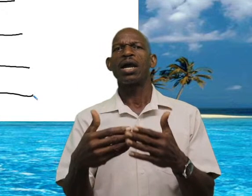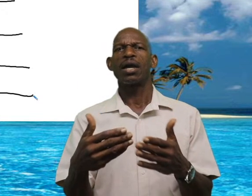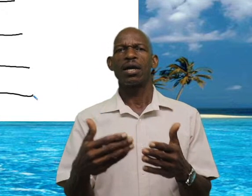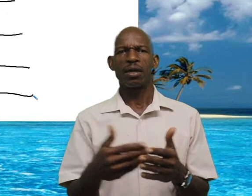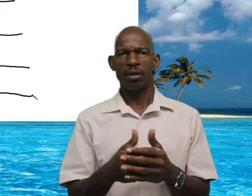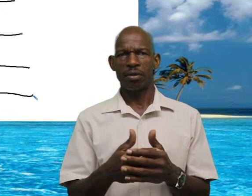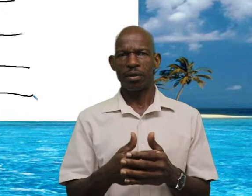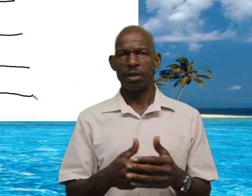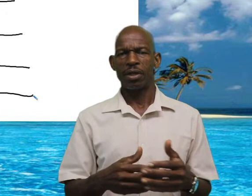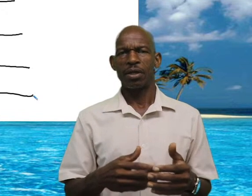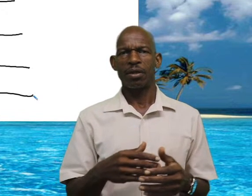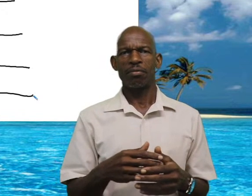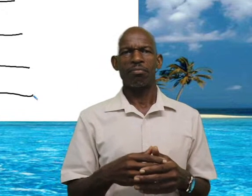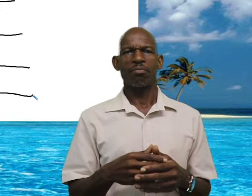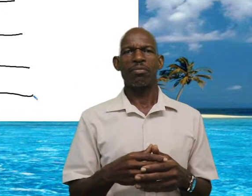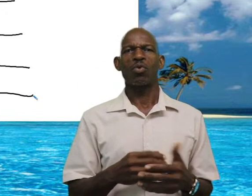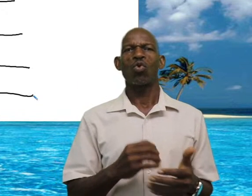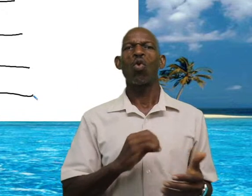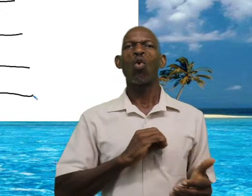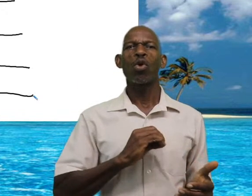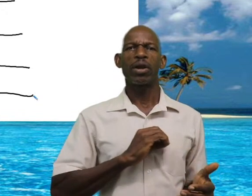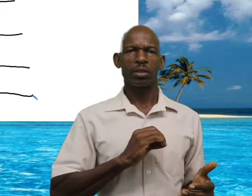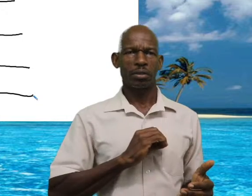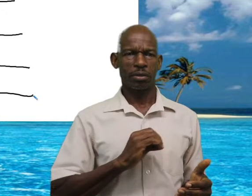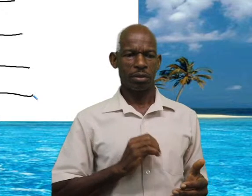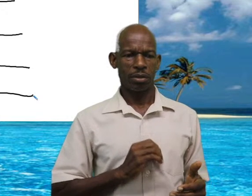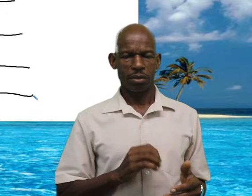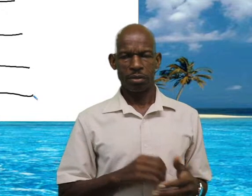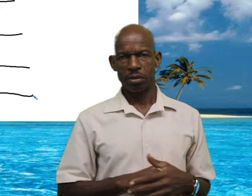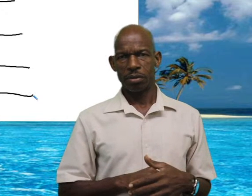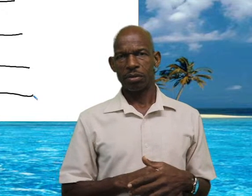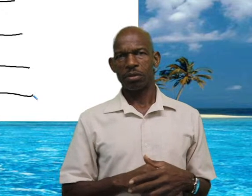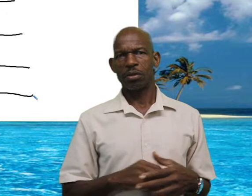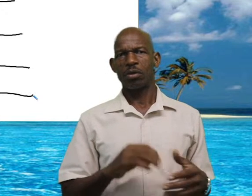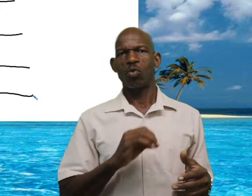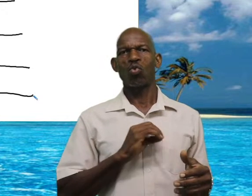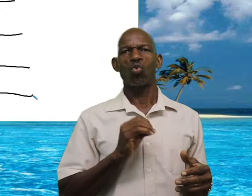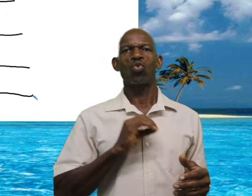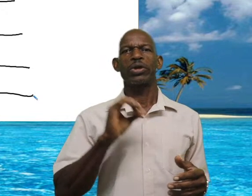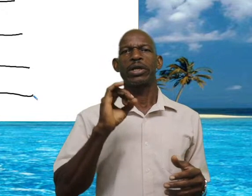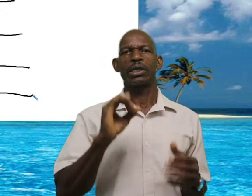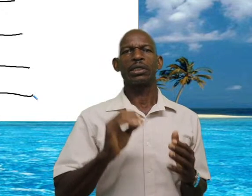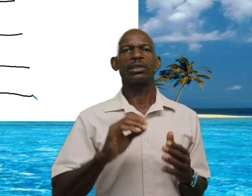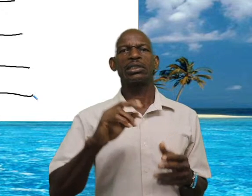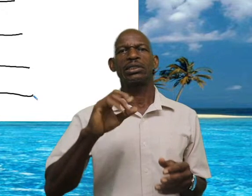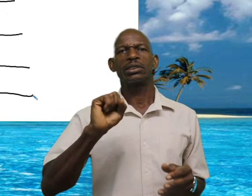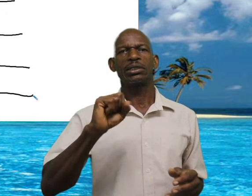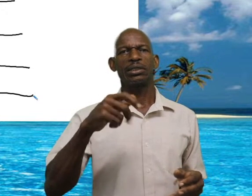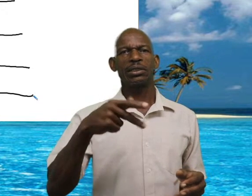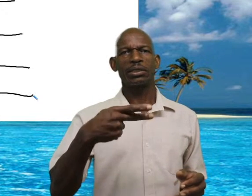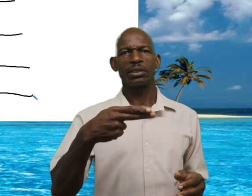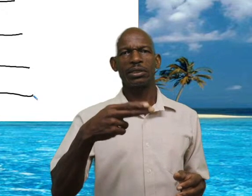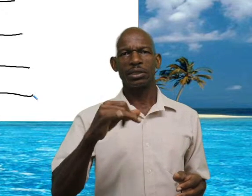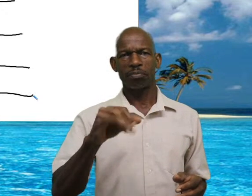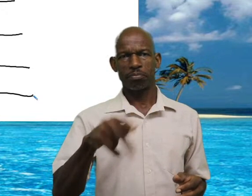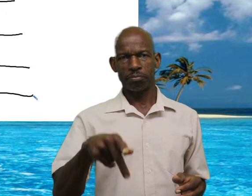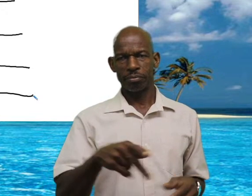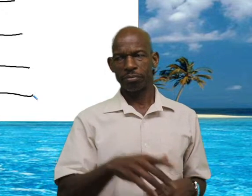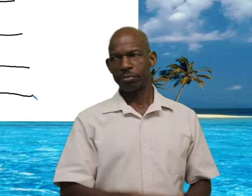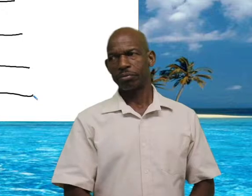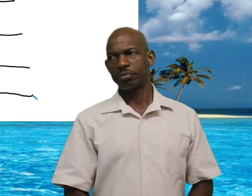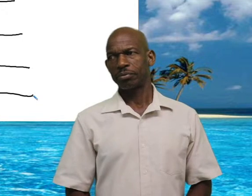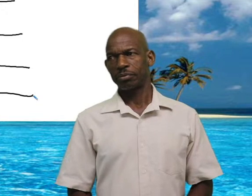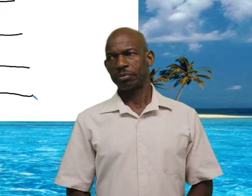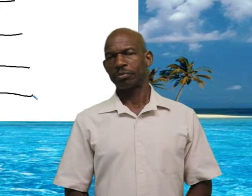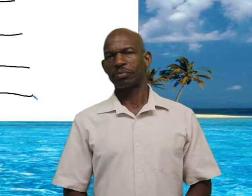meanings of ownership. And when you read these sentences, so you must be able to read. This is a reading exercise here, where you must read